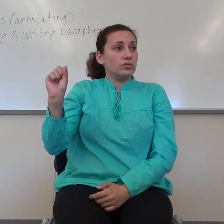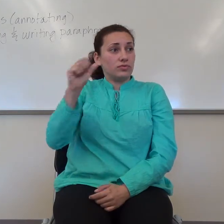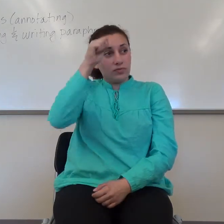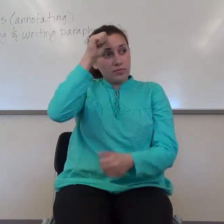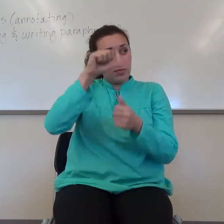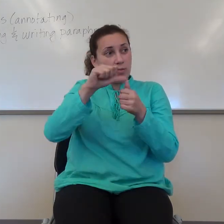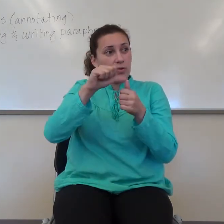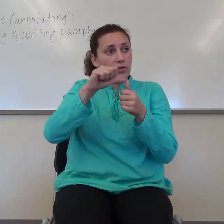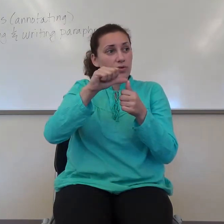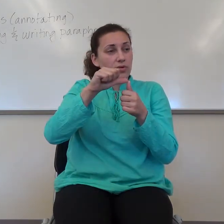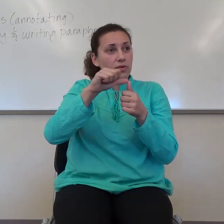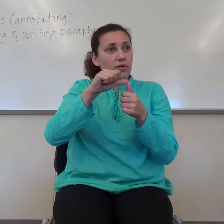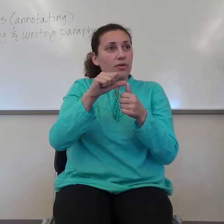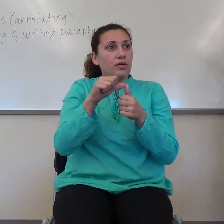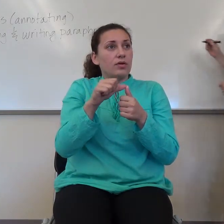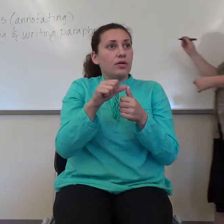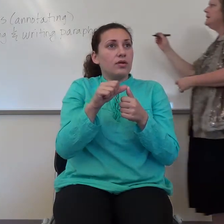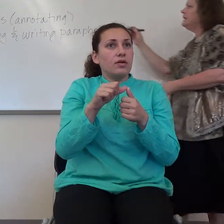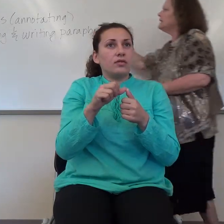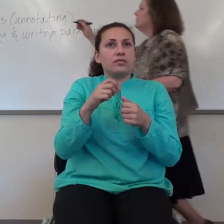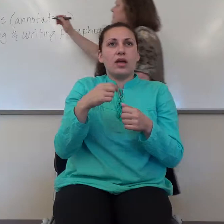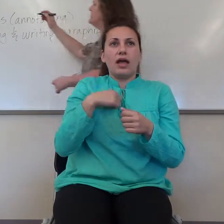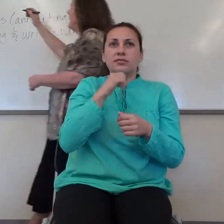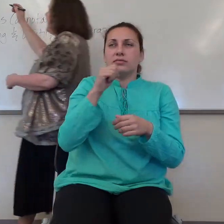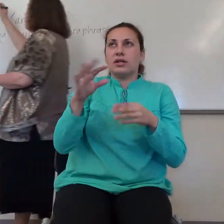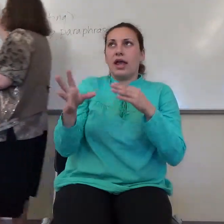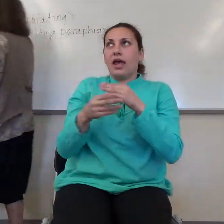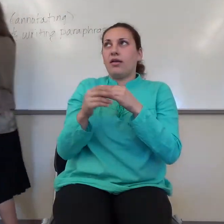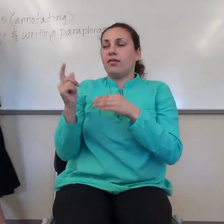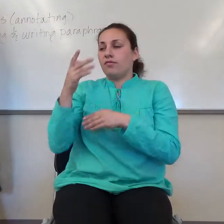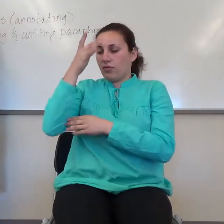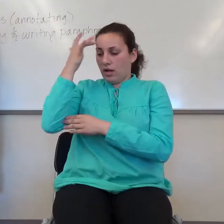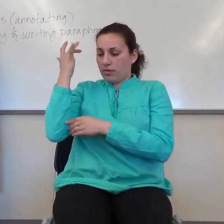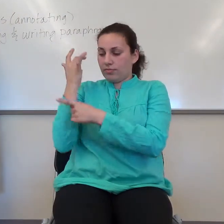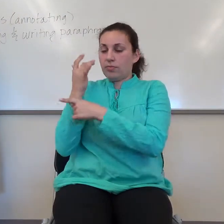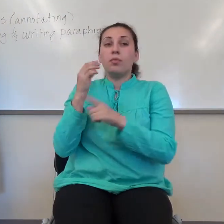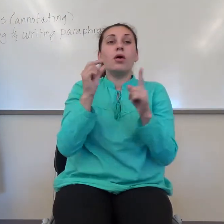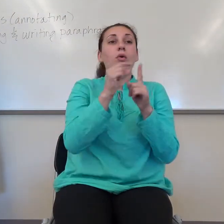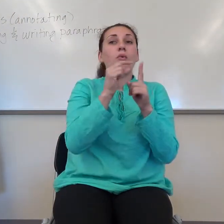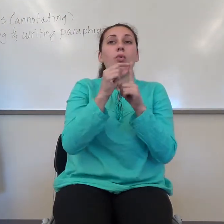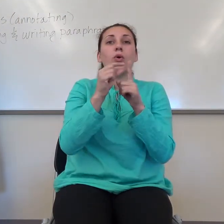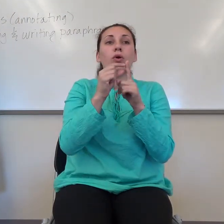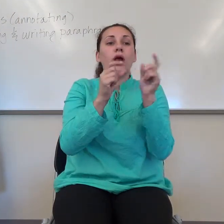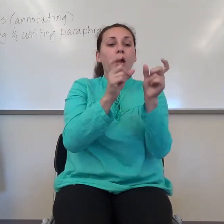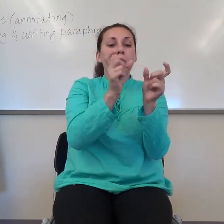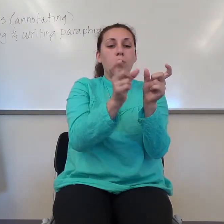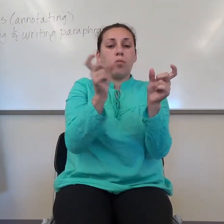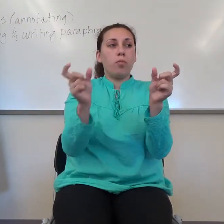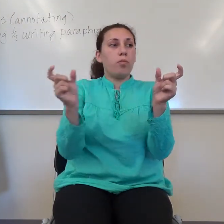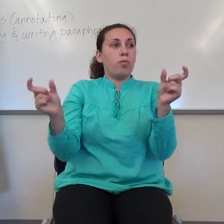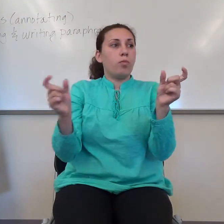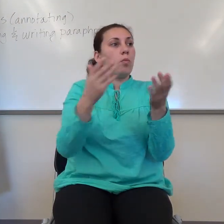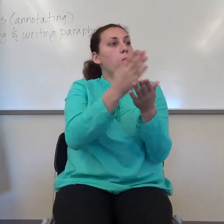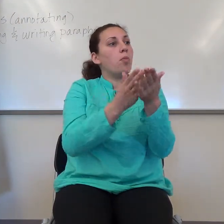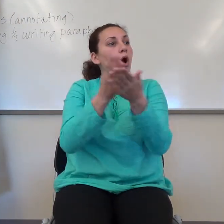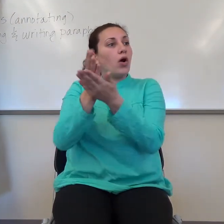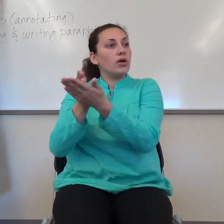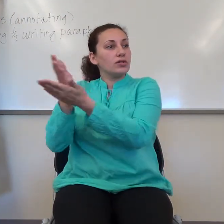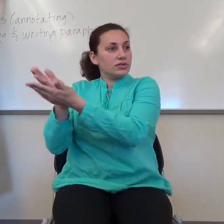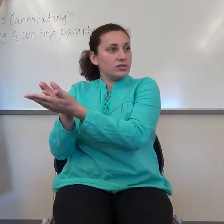And also, I didn't even put this, context clues and word parts. We're still working on that. We're still looking